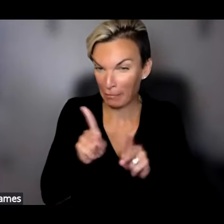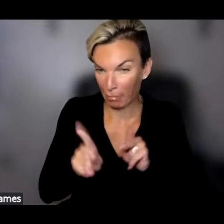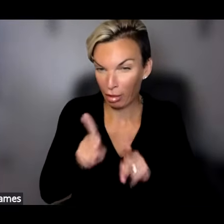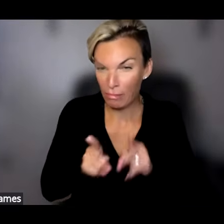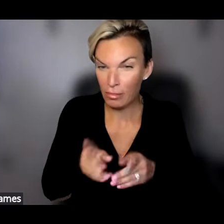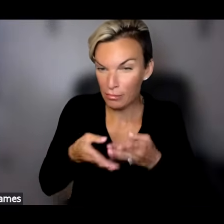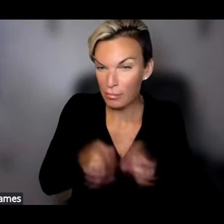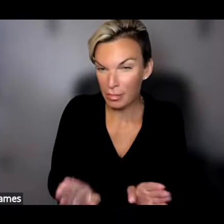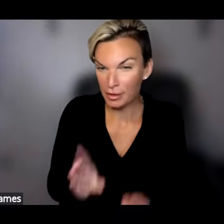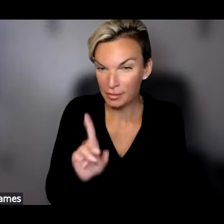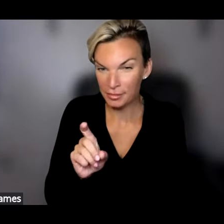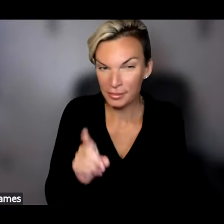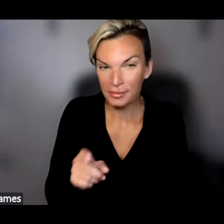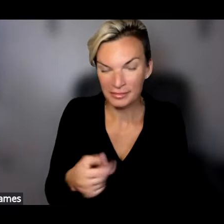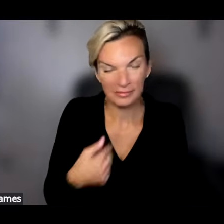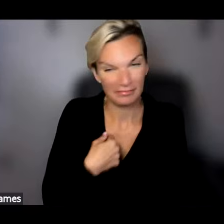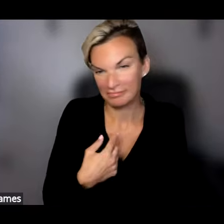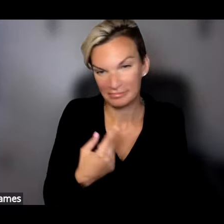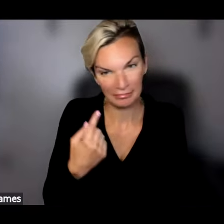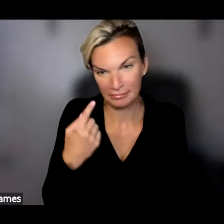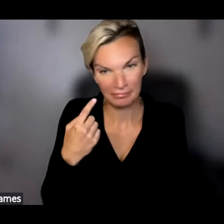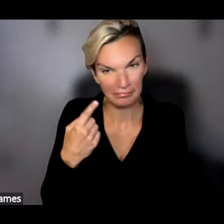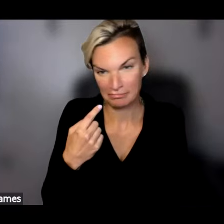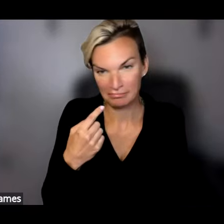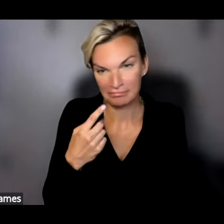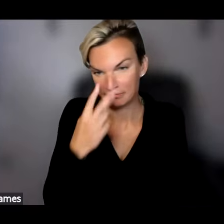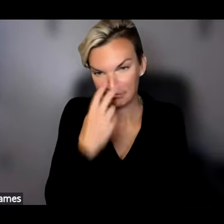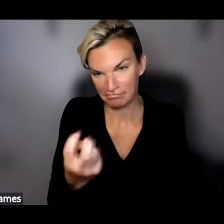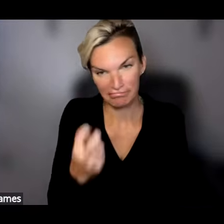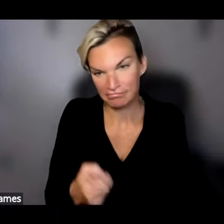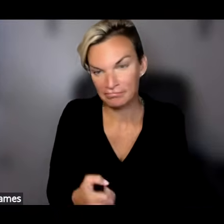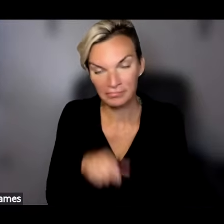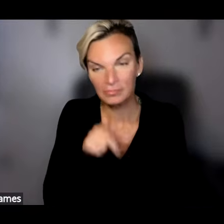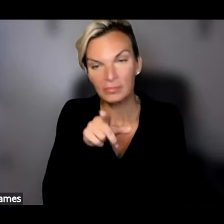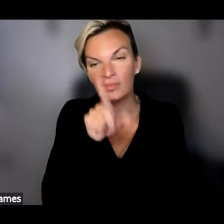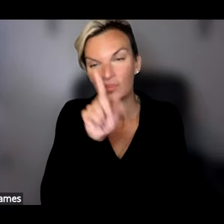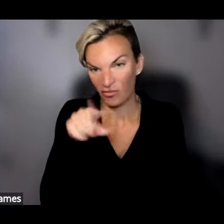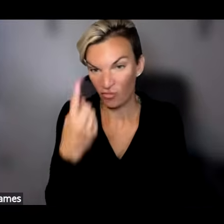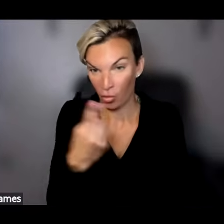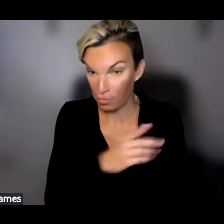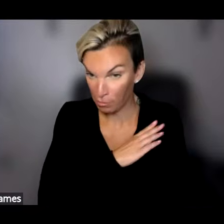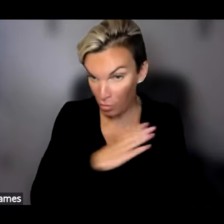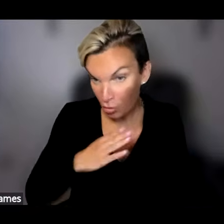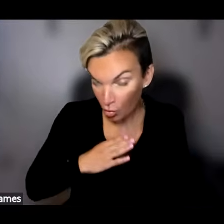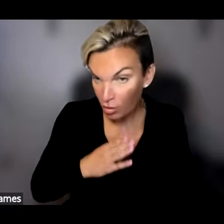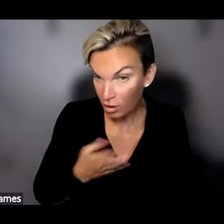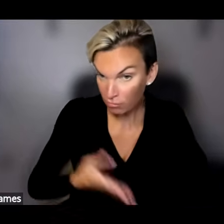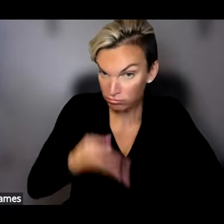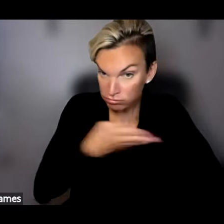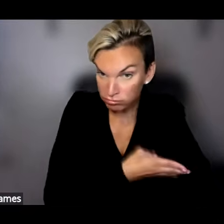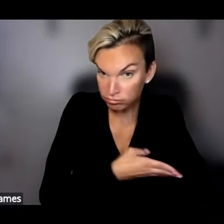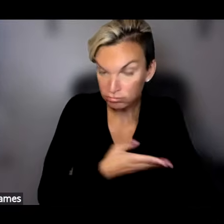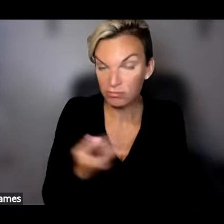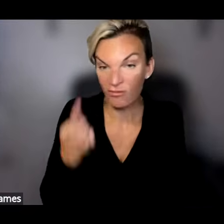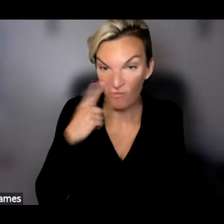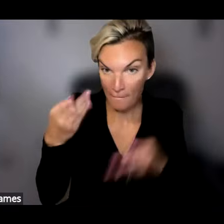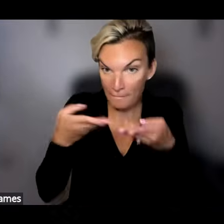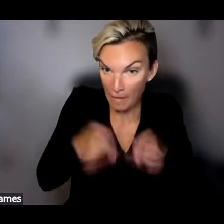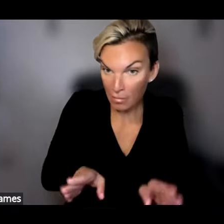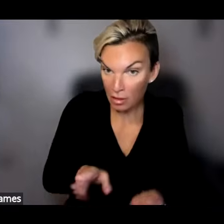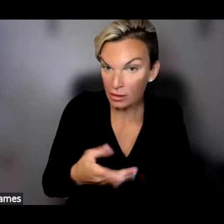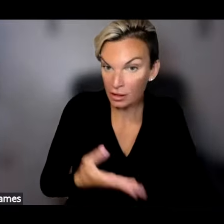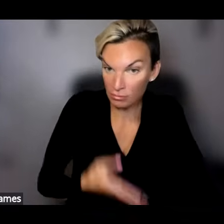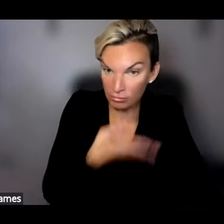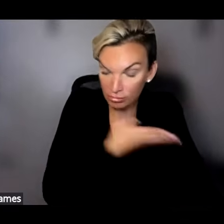that a change to the statement of purpose does advance the interest of this board or of the public at large. And the statement of